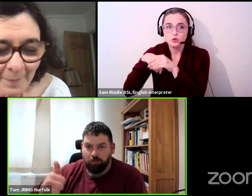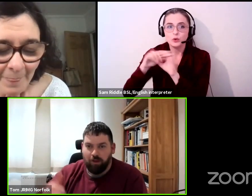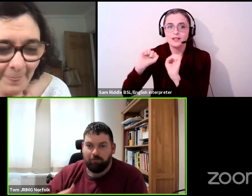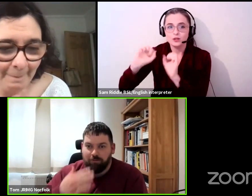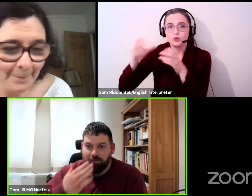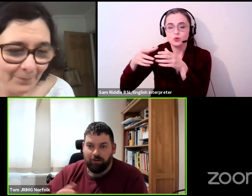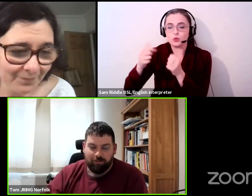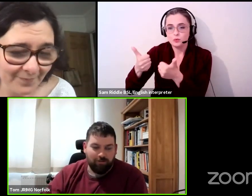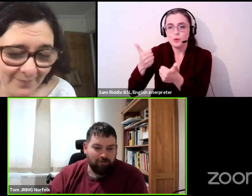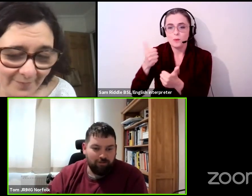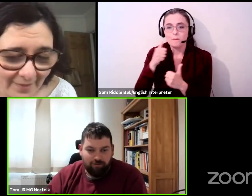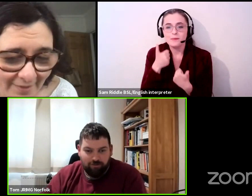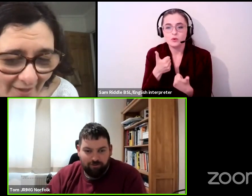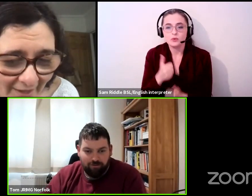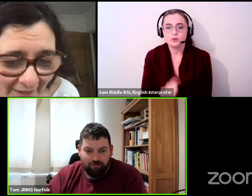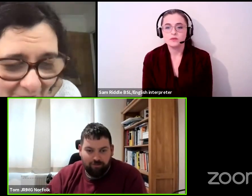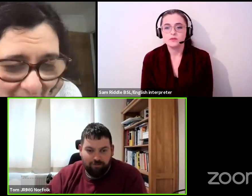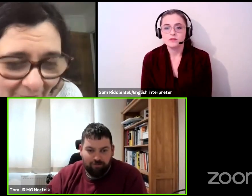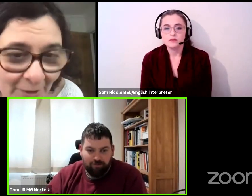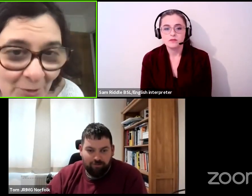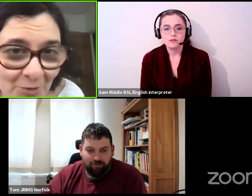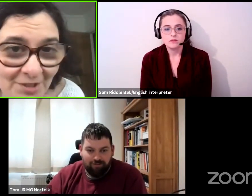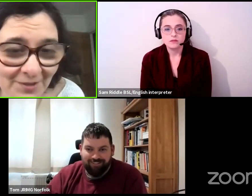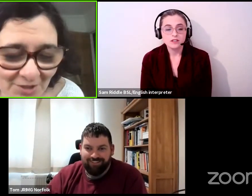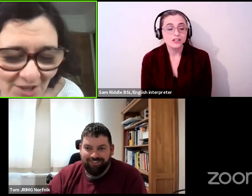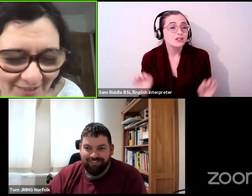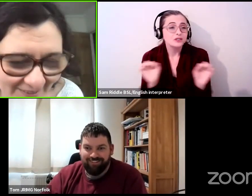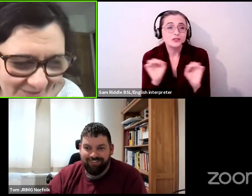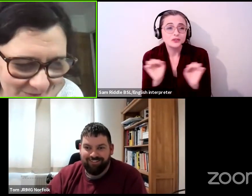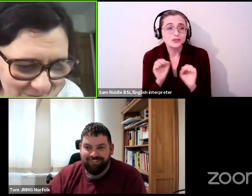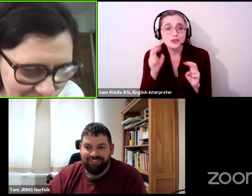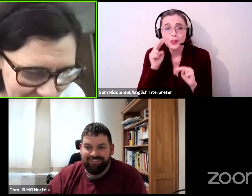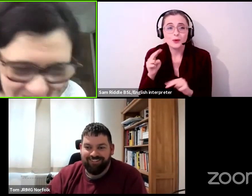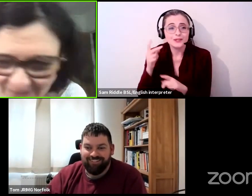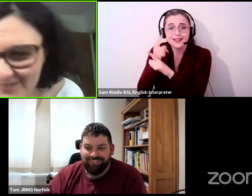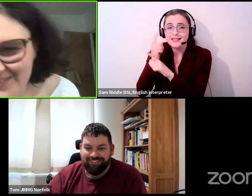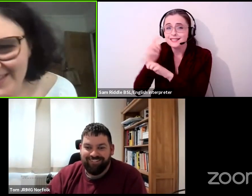I will do that. I haven't even looked at the chat. I